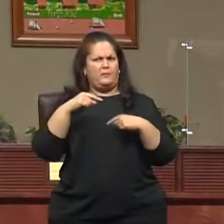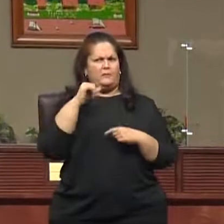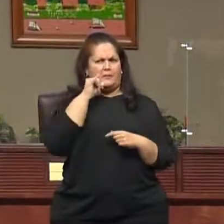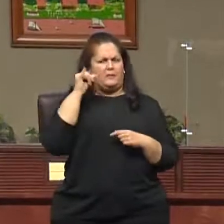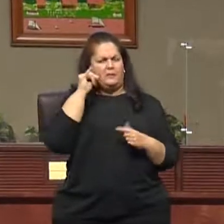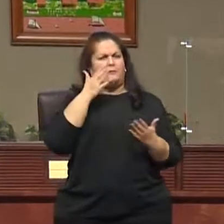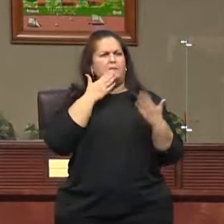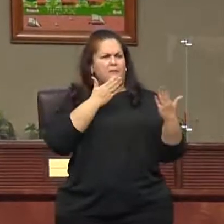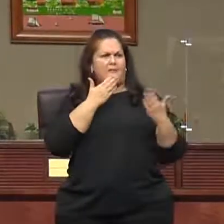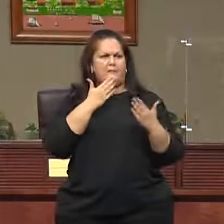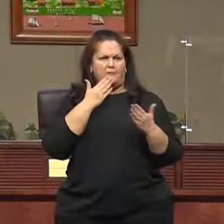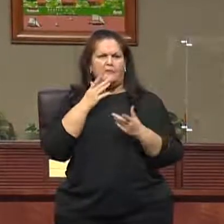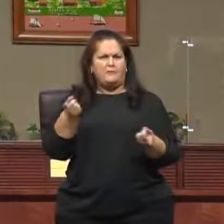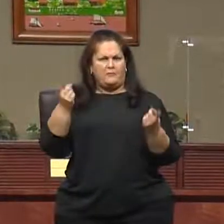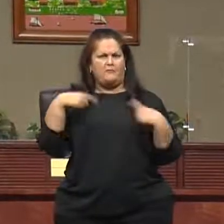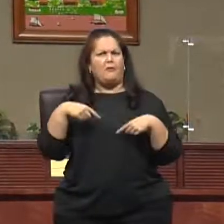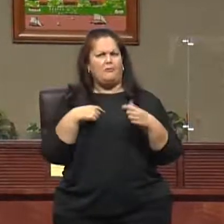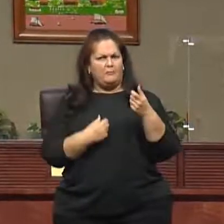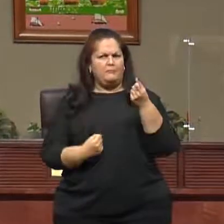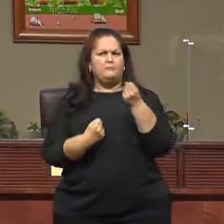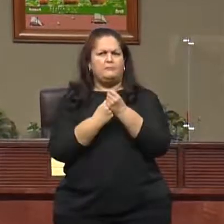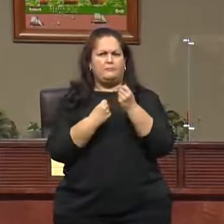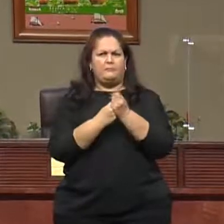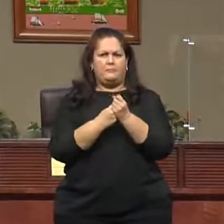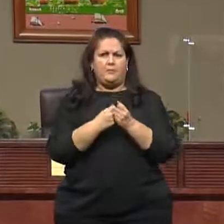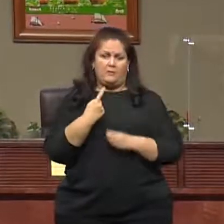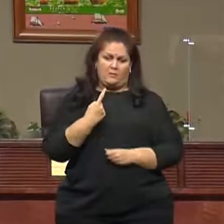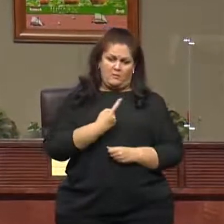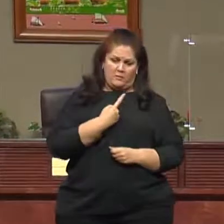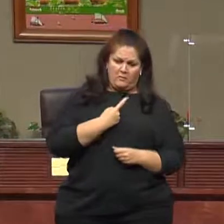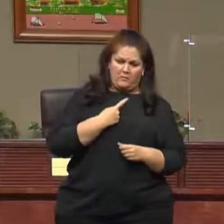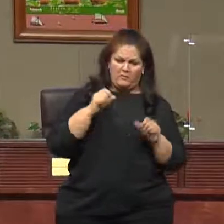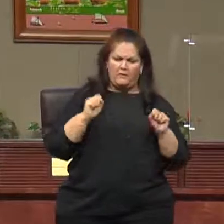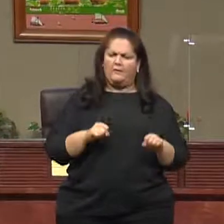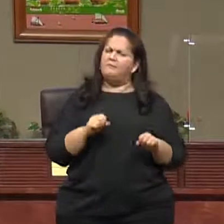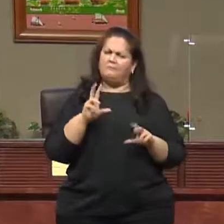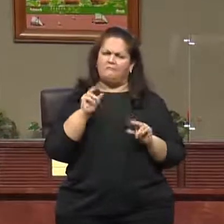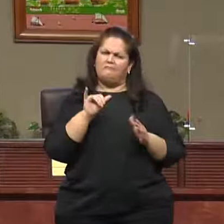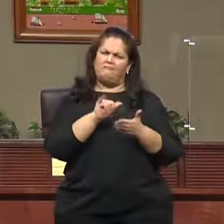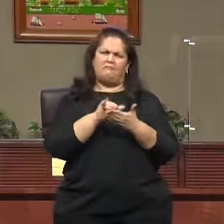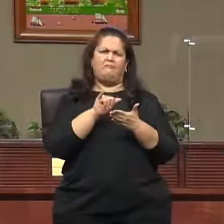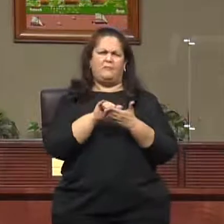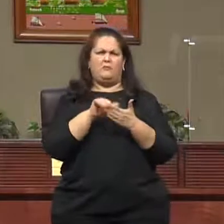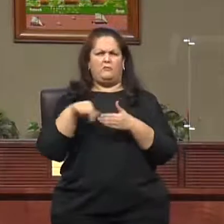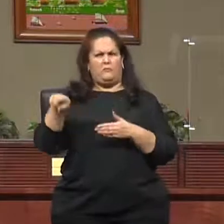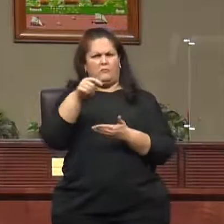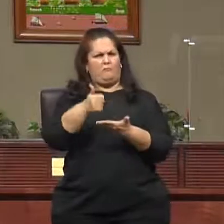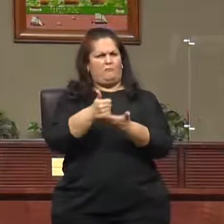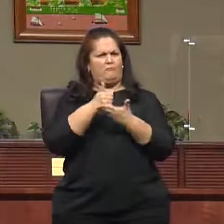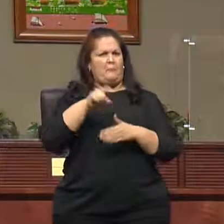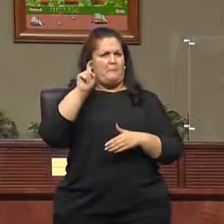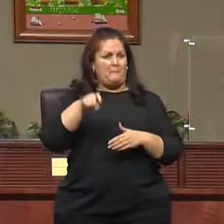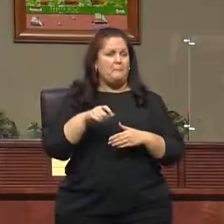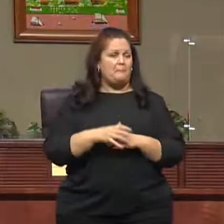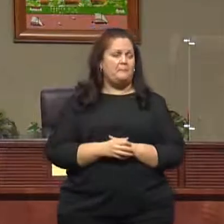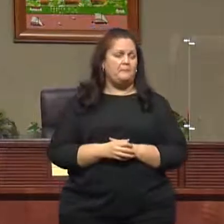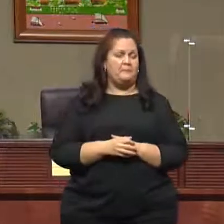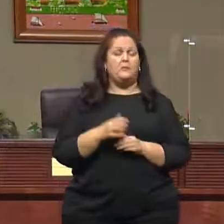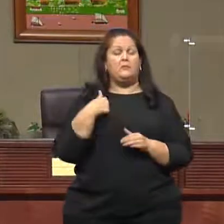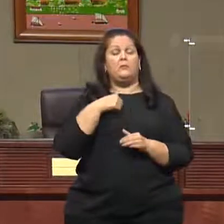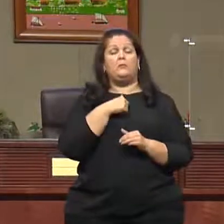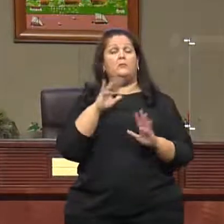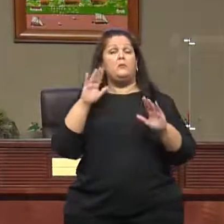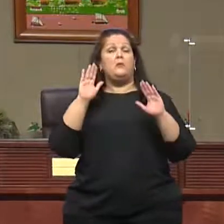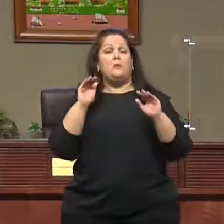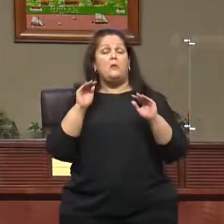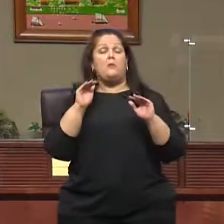for coming out yesterday. We could not do this without your assistance. We're hopeful that this campaign will